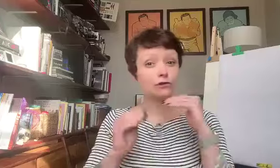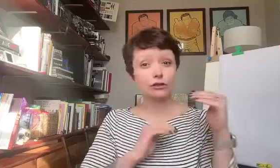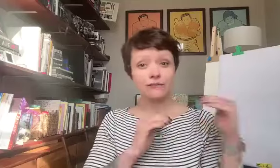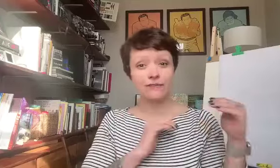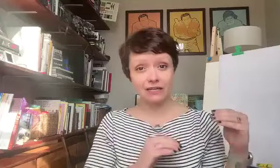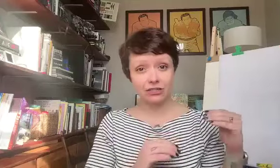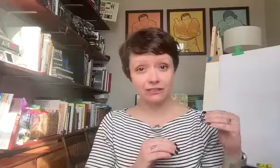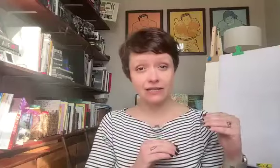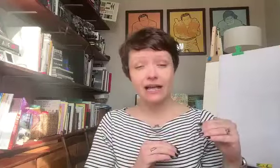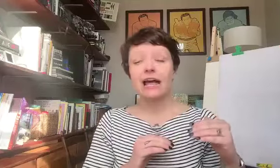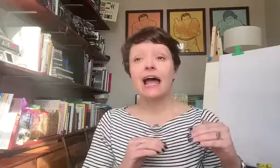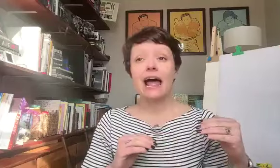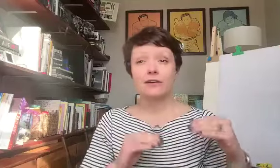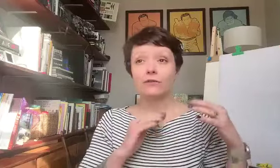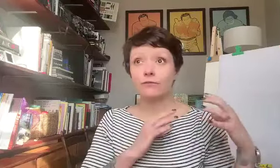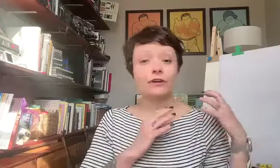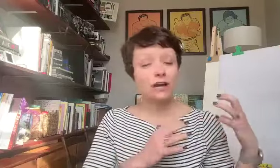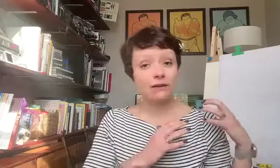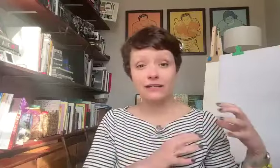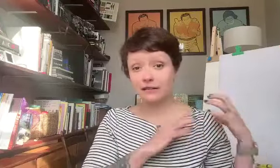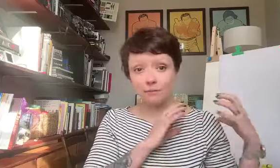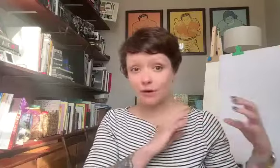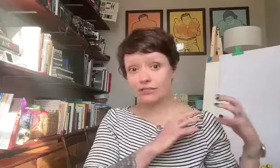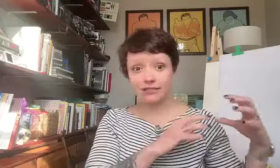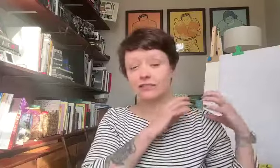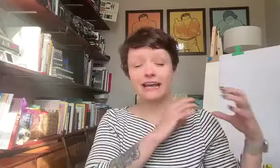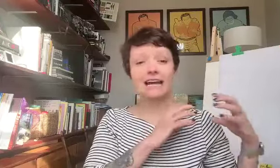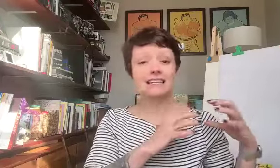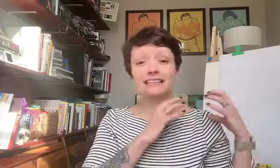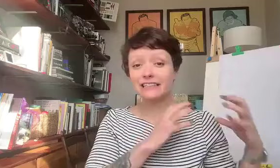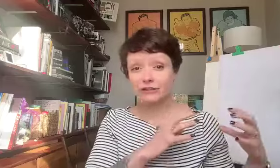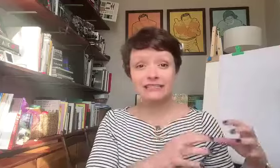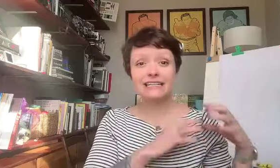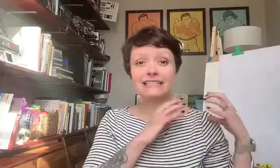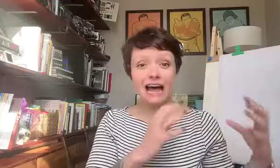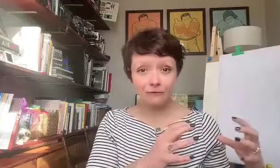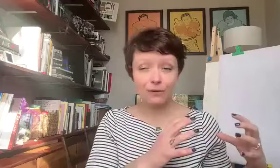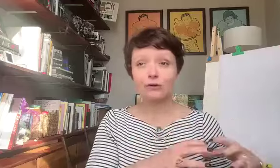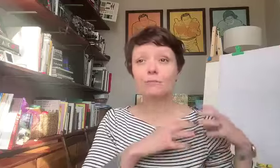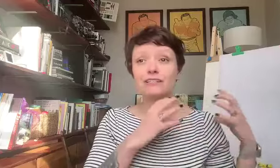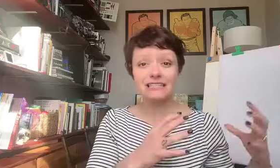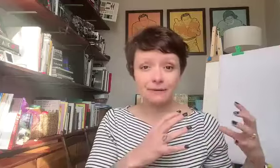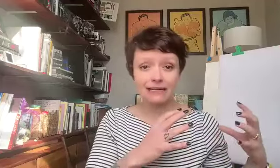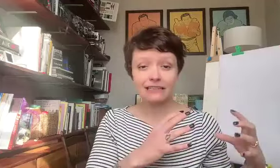those early foundations. And the first off is emergent literacy, the idea that literacy is everywhere, you are participating in